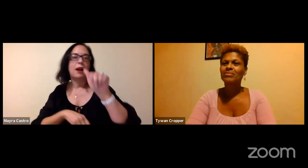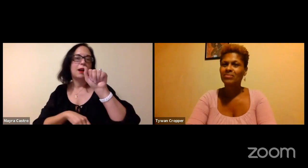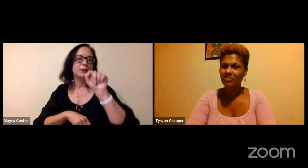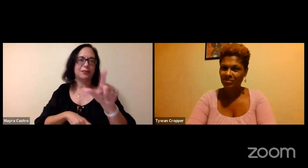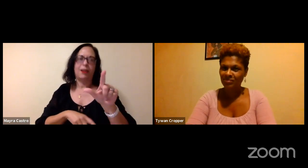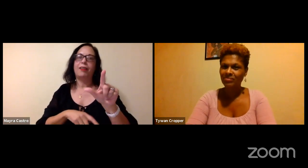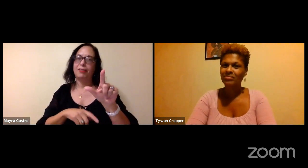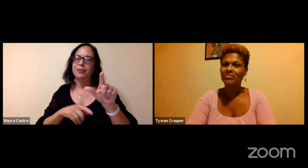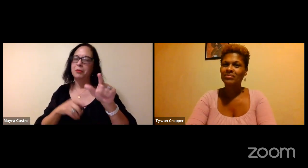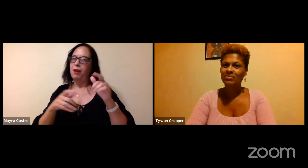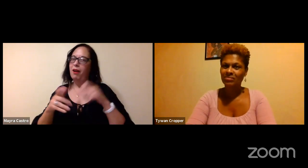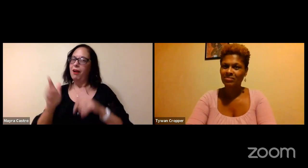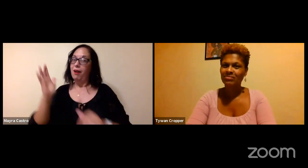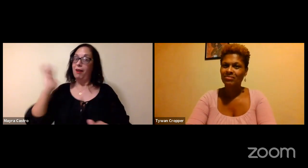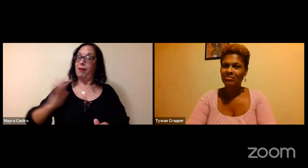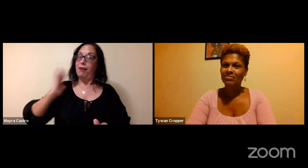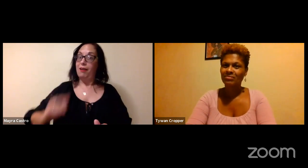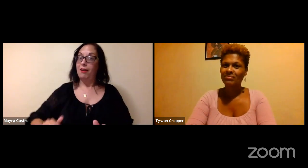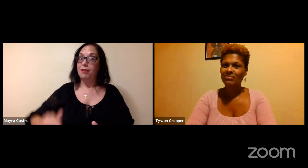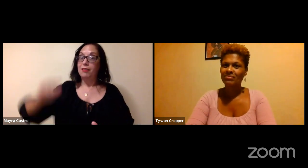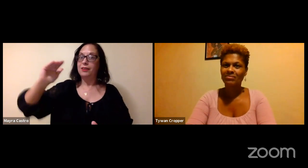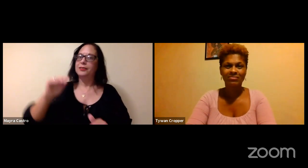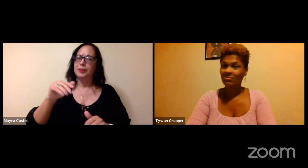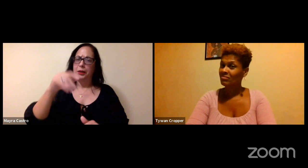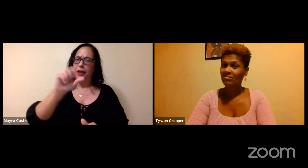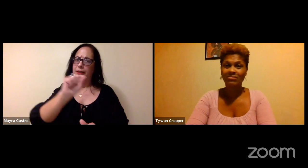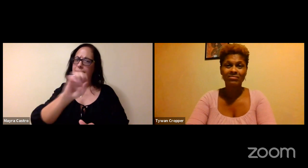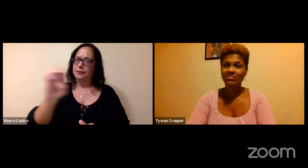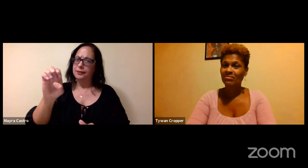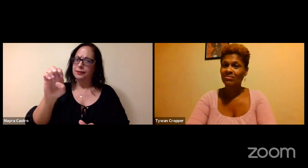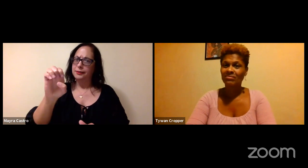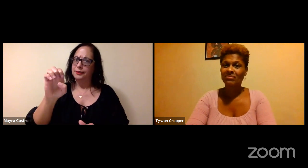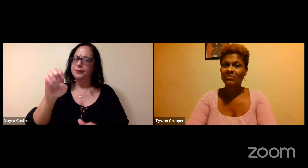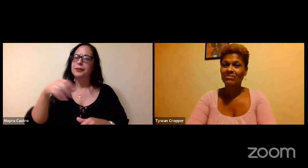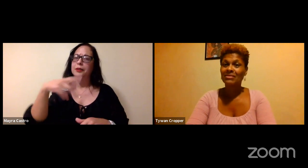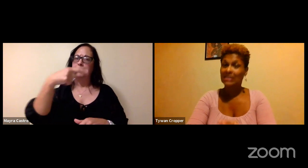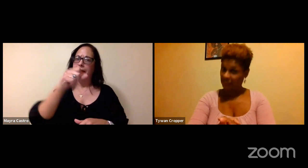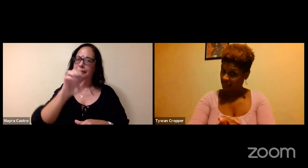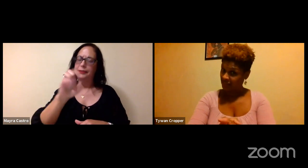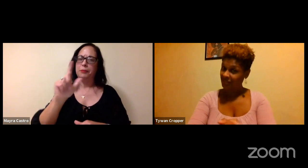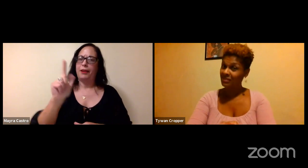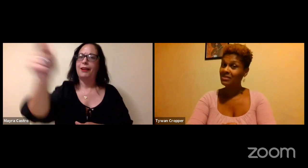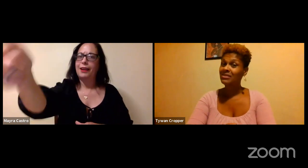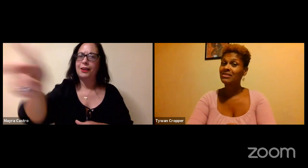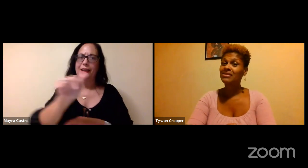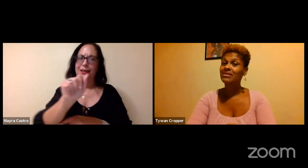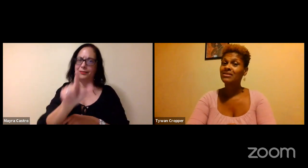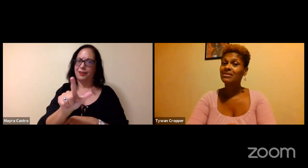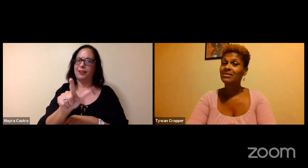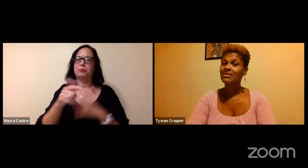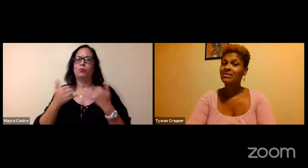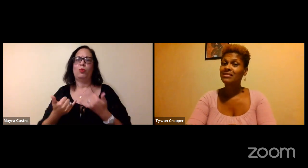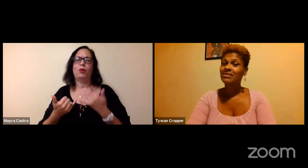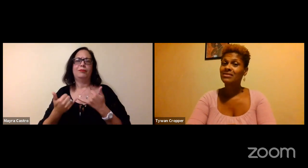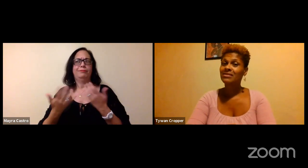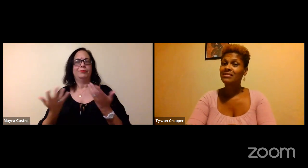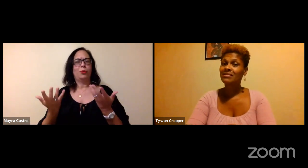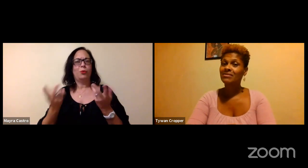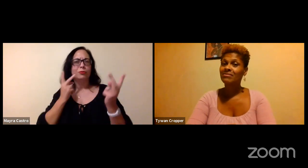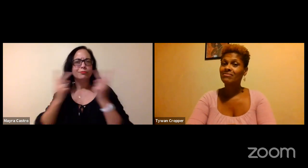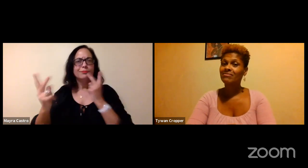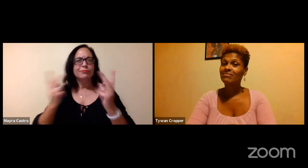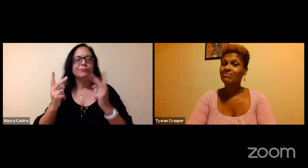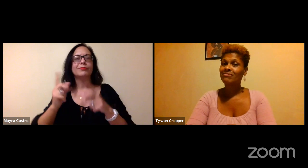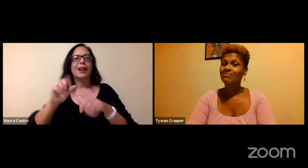know, whether it's PSE, total communication, ASL. When I grew up, it was signing exact English.